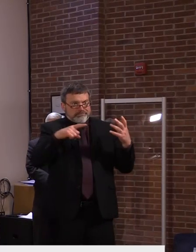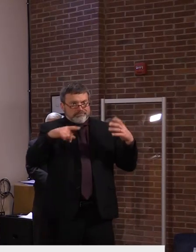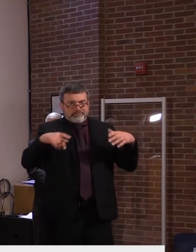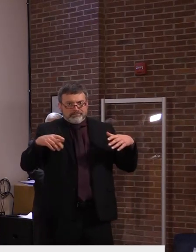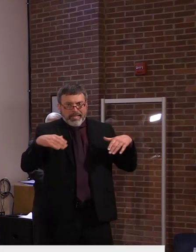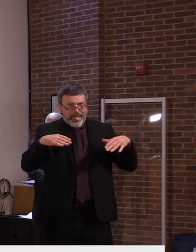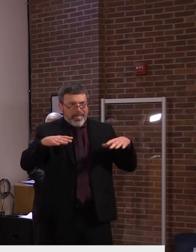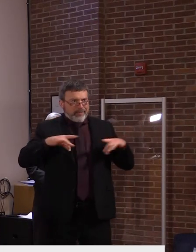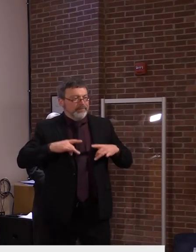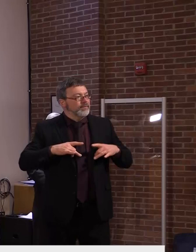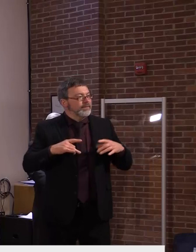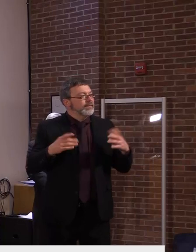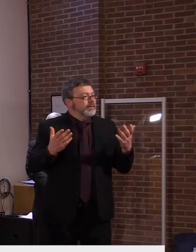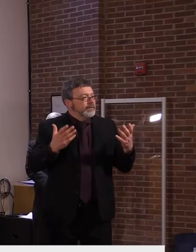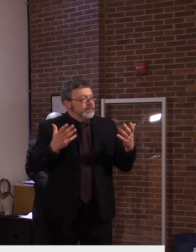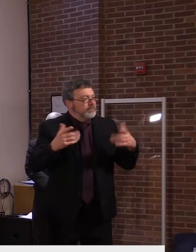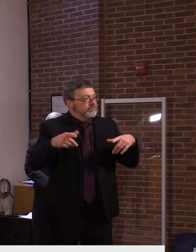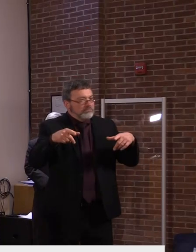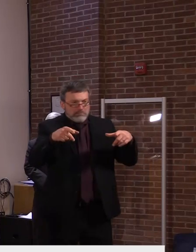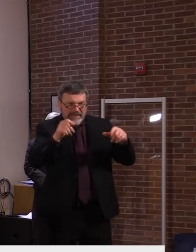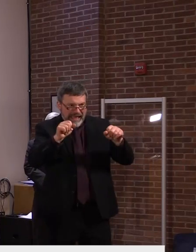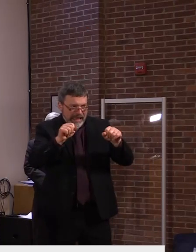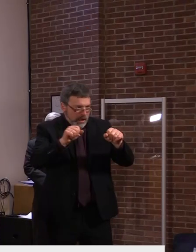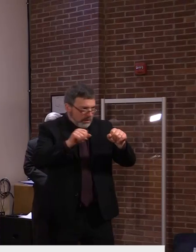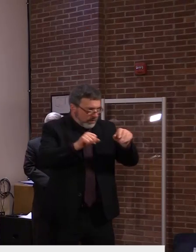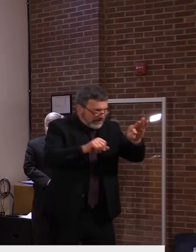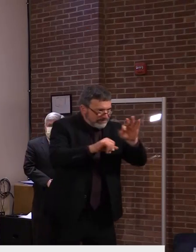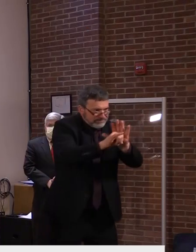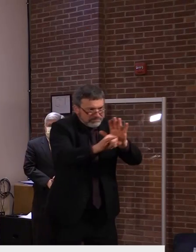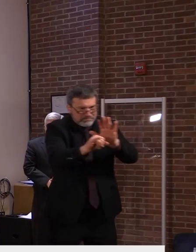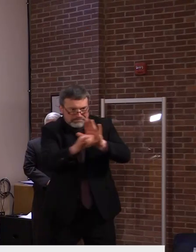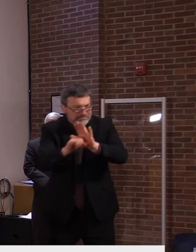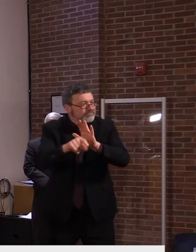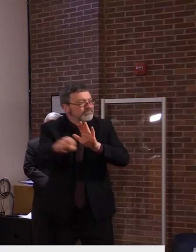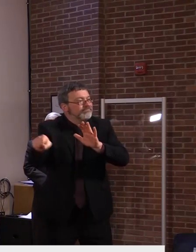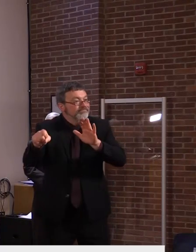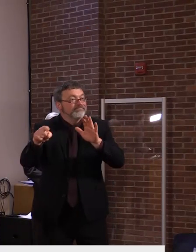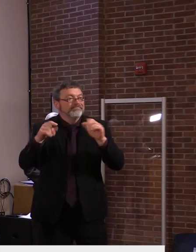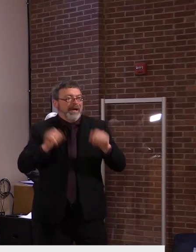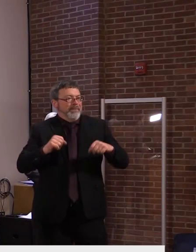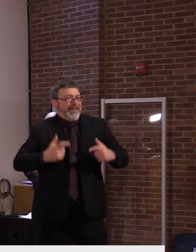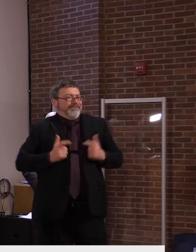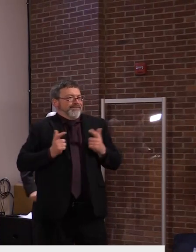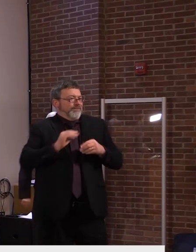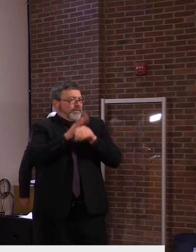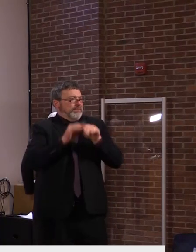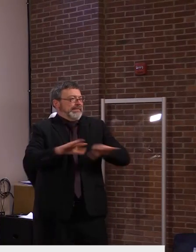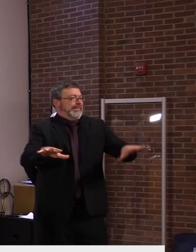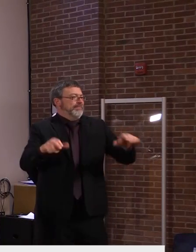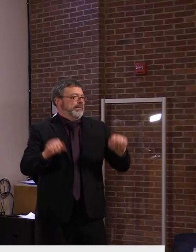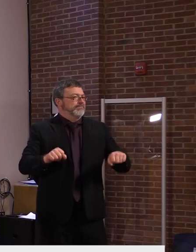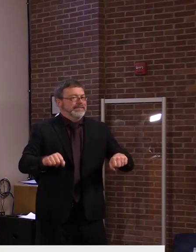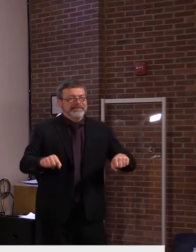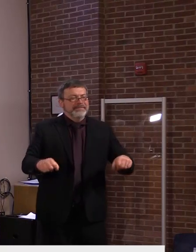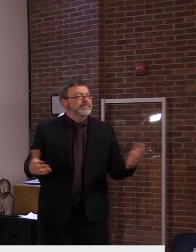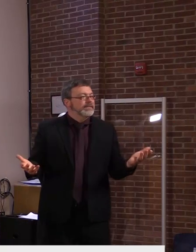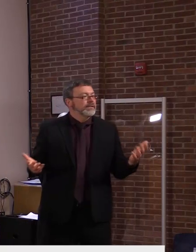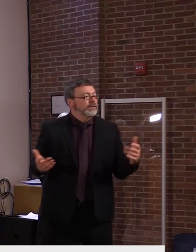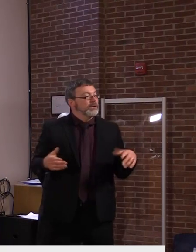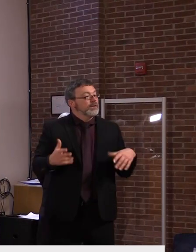can still find, and it is very adept at finding them. We know that for a fact. But the reality